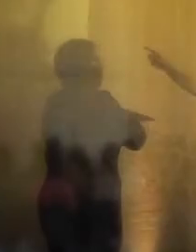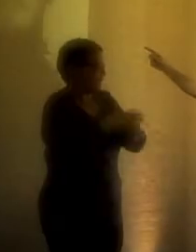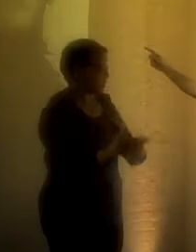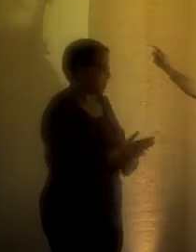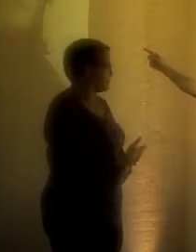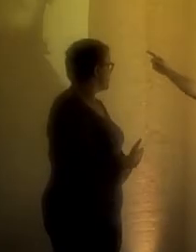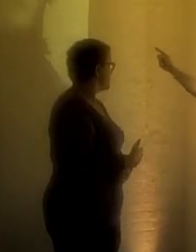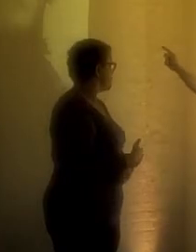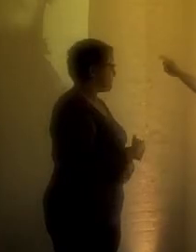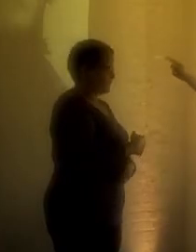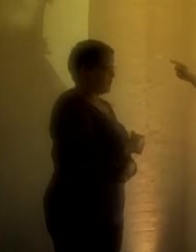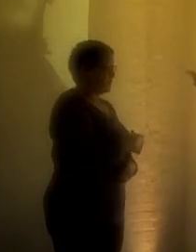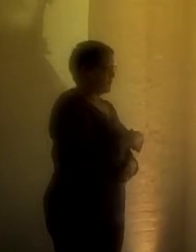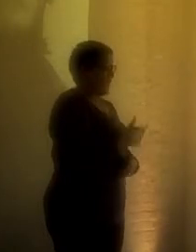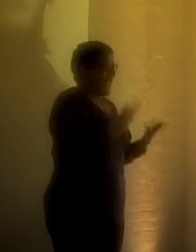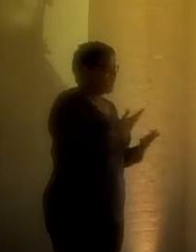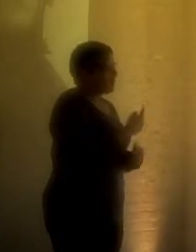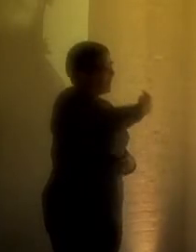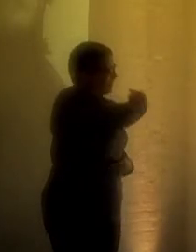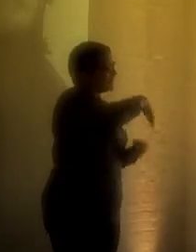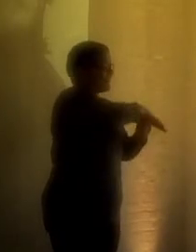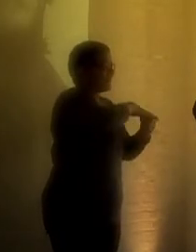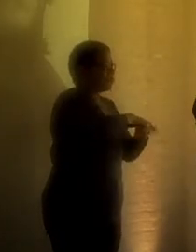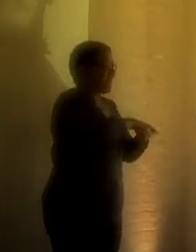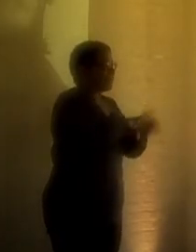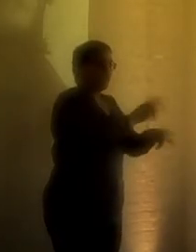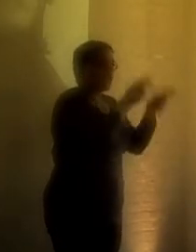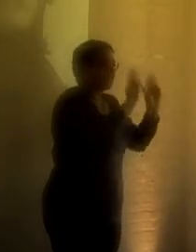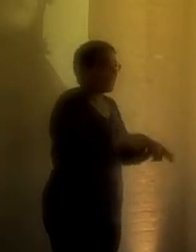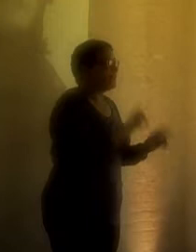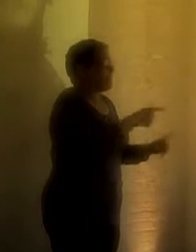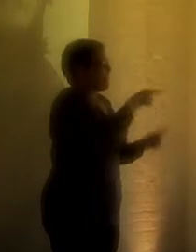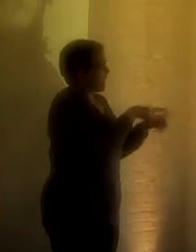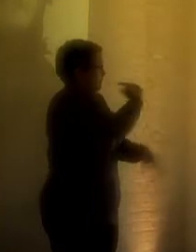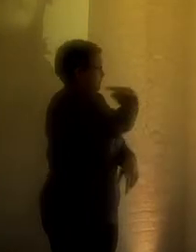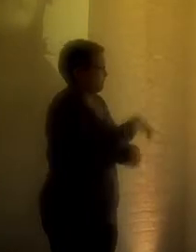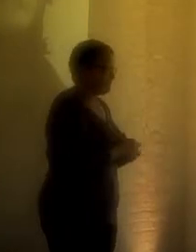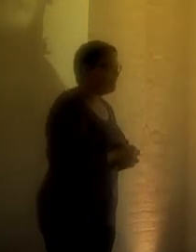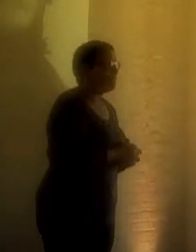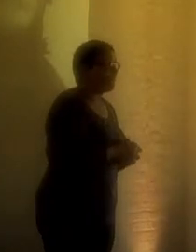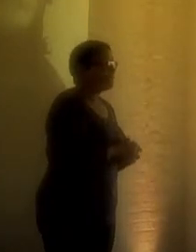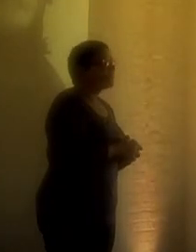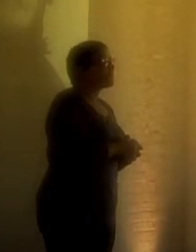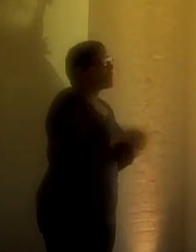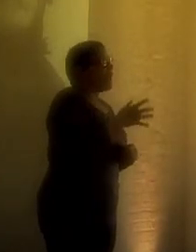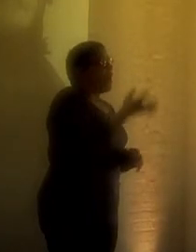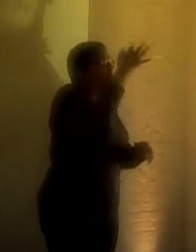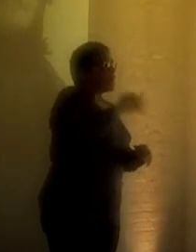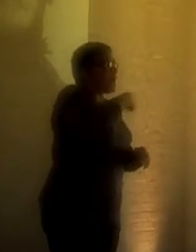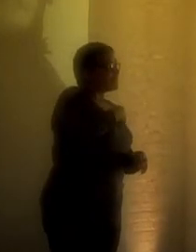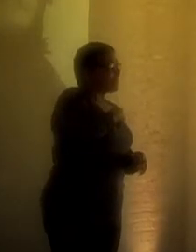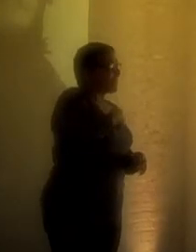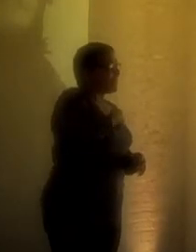is where we are all right now. So, and I was also asked today to come up with sort of five questions or provocations